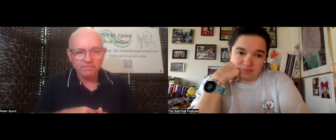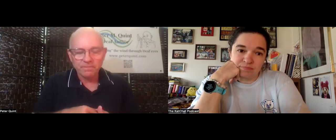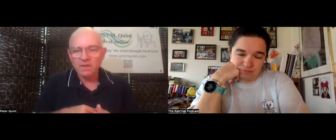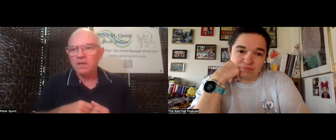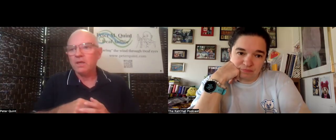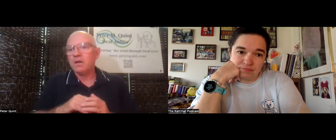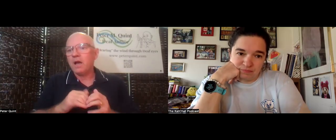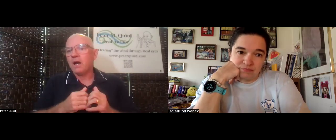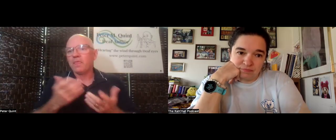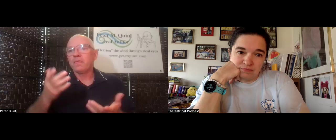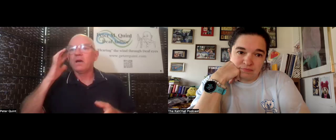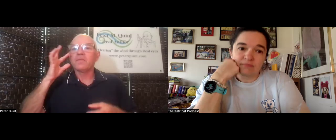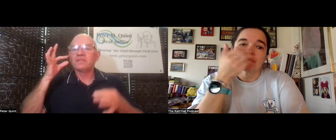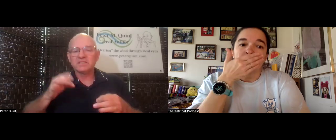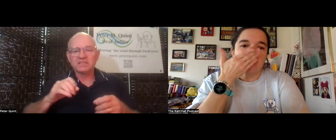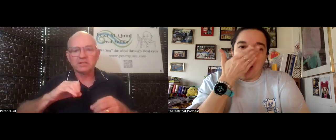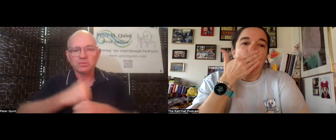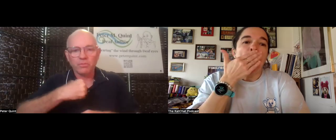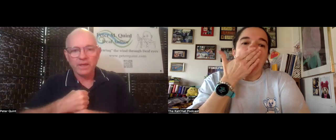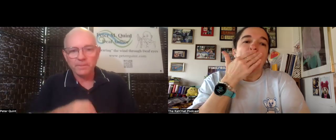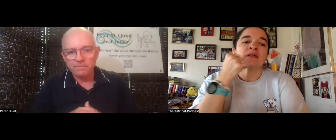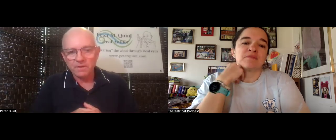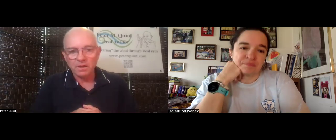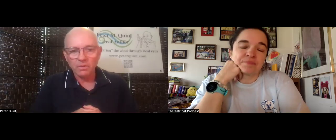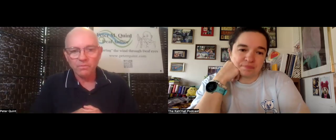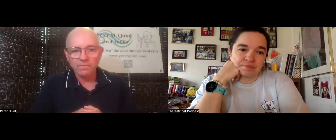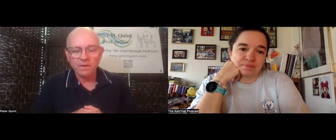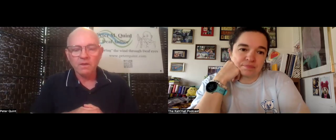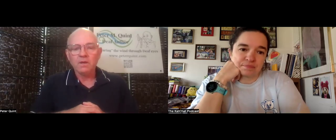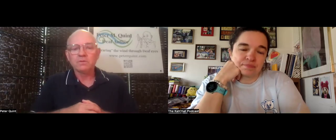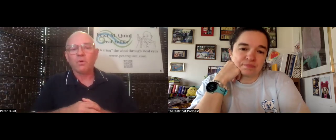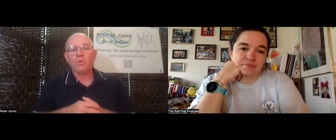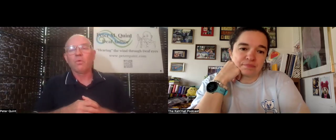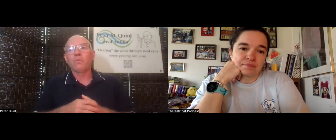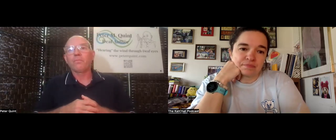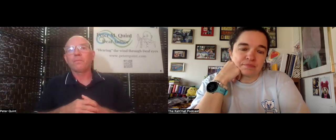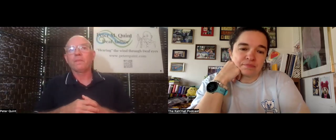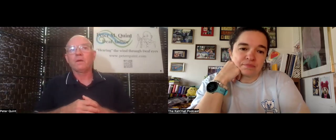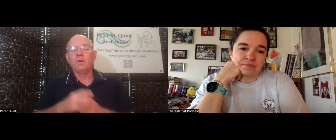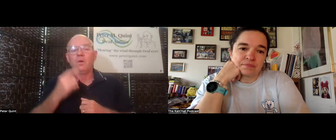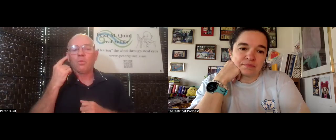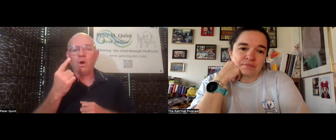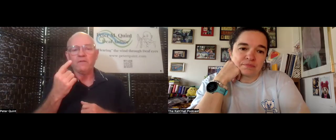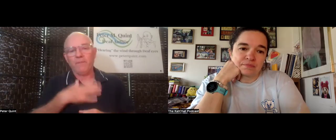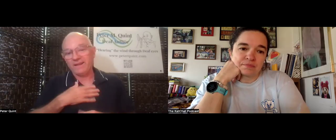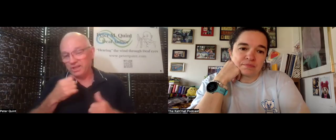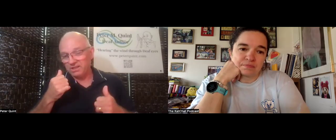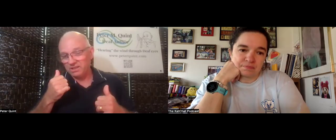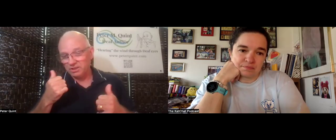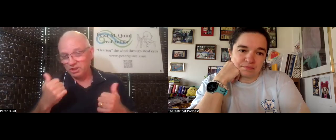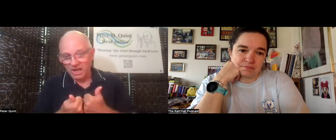respond and the decisions we make, you know? So one of